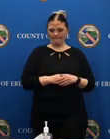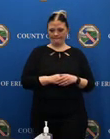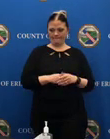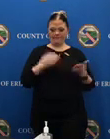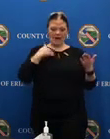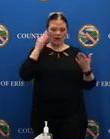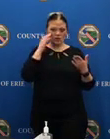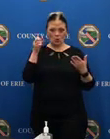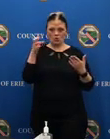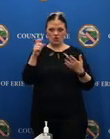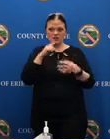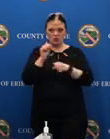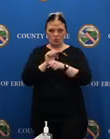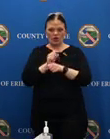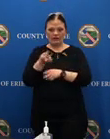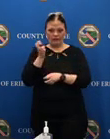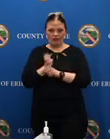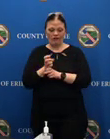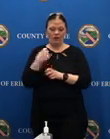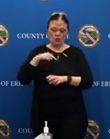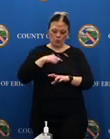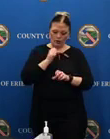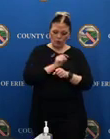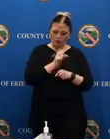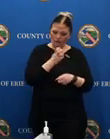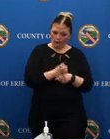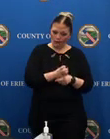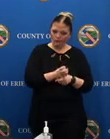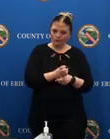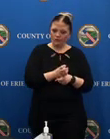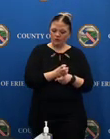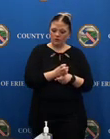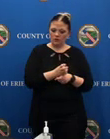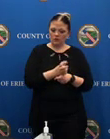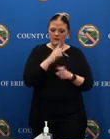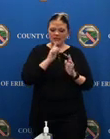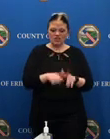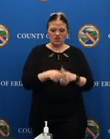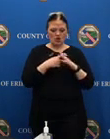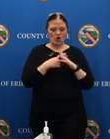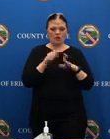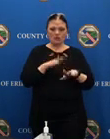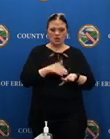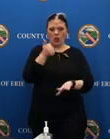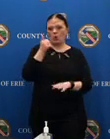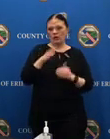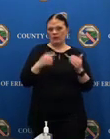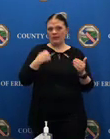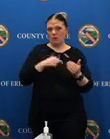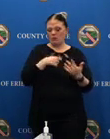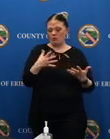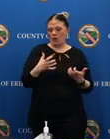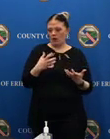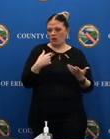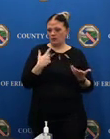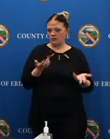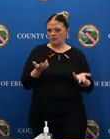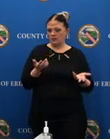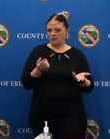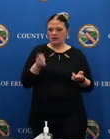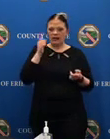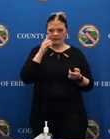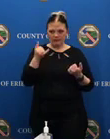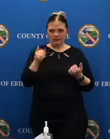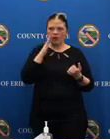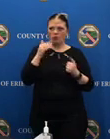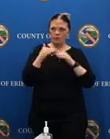I know she's working hard, and we're working hard. It started a lot slower than we would have liked. I think now we're going to be